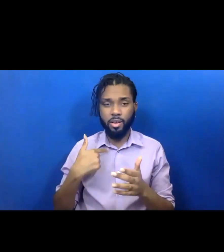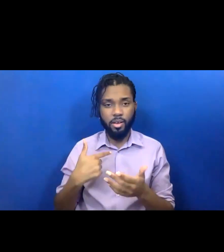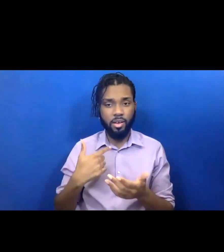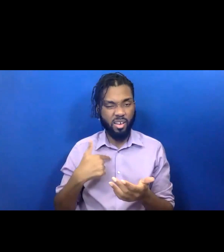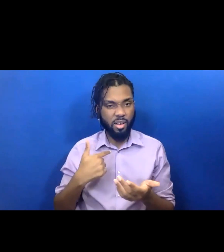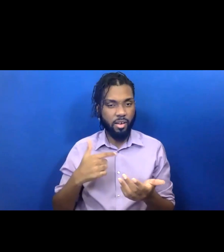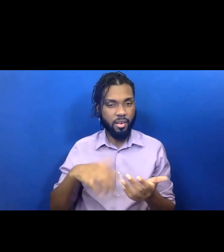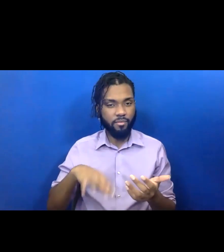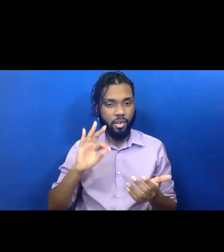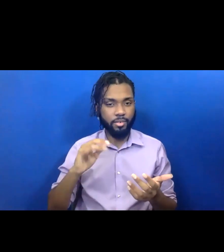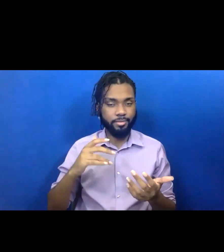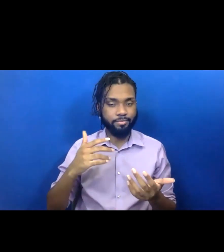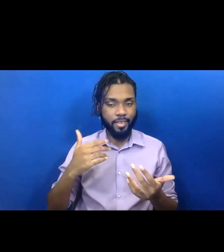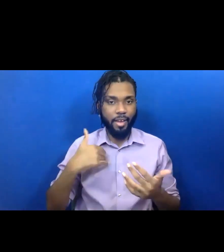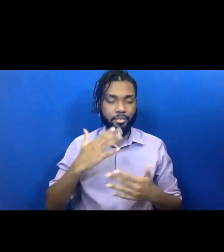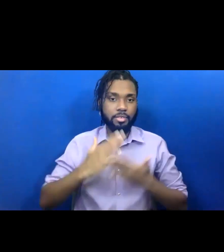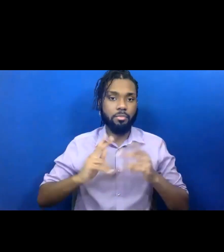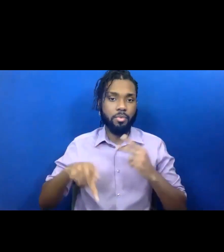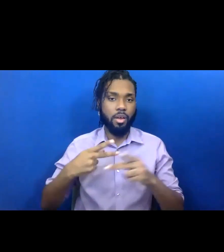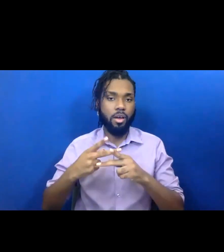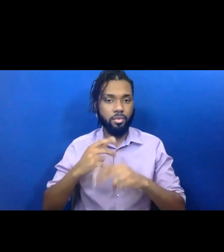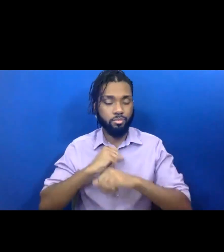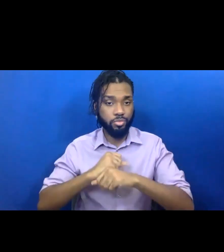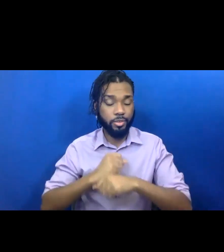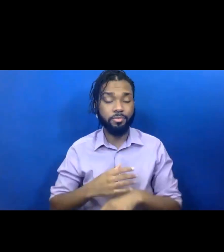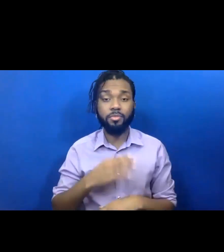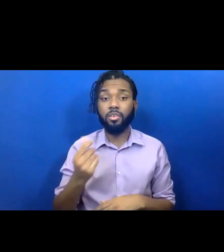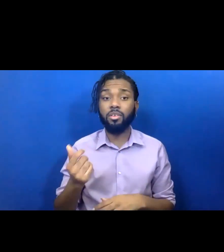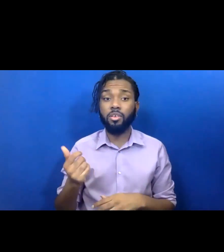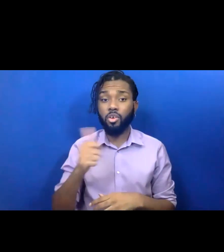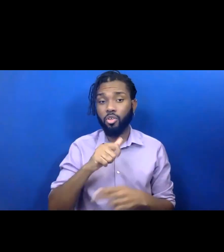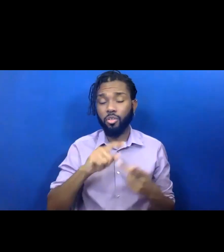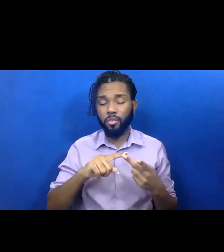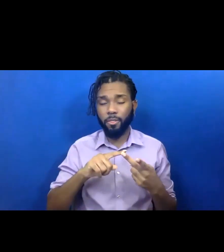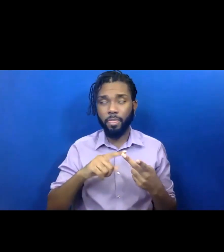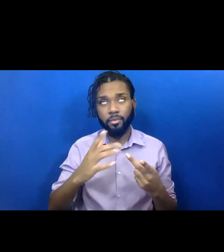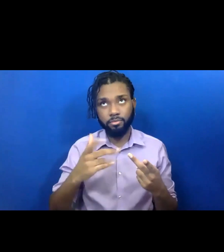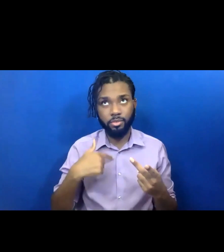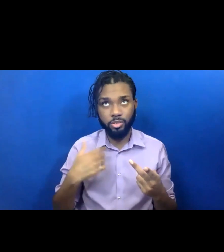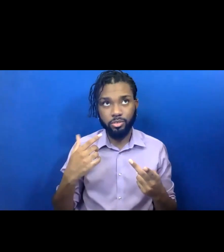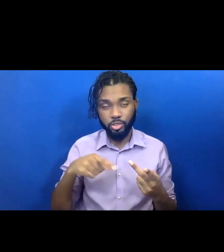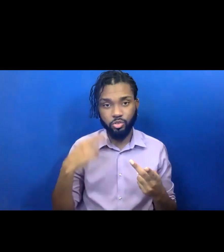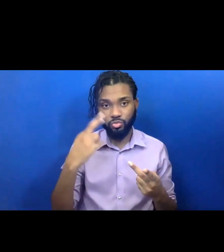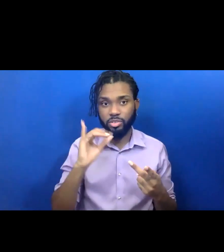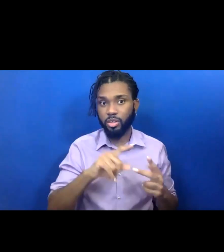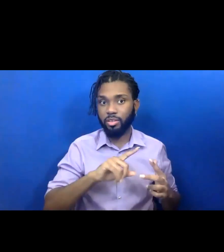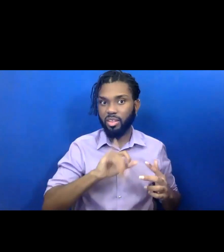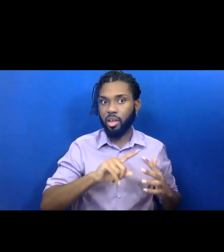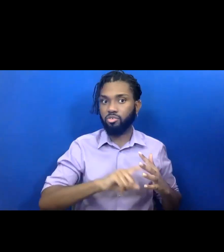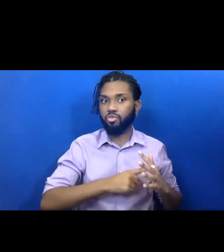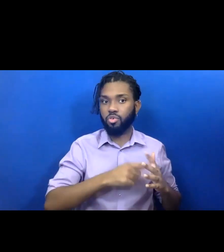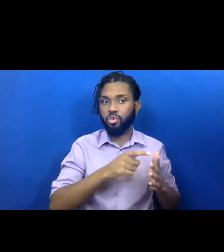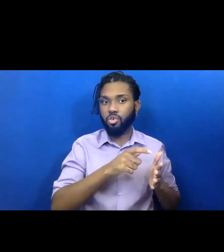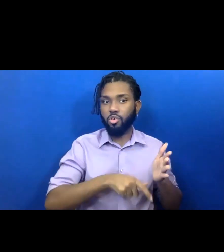kind of protection. And another is relying on, this is one of the reasons why I actually think the Target article was just so